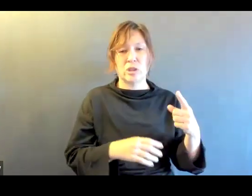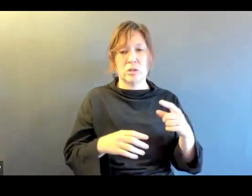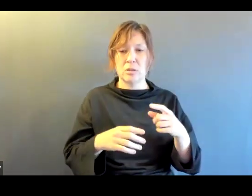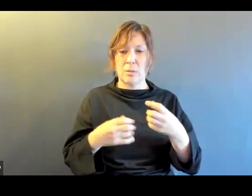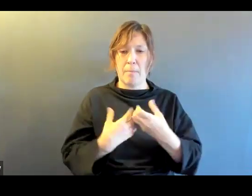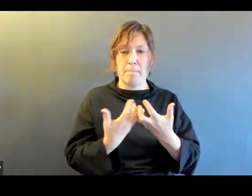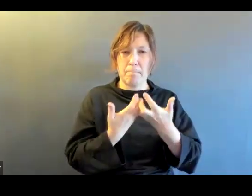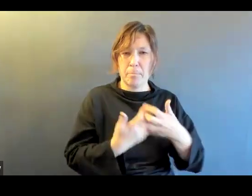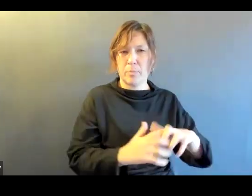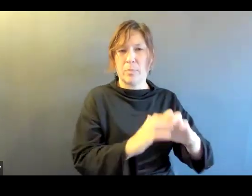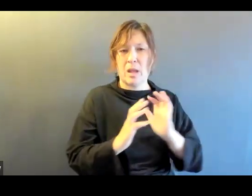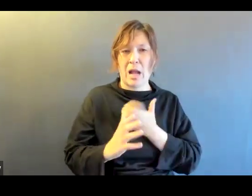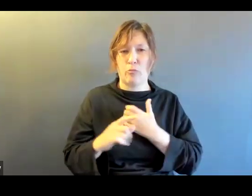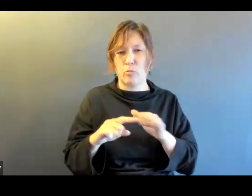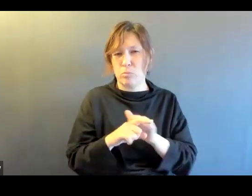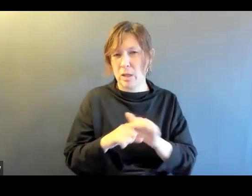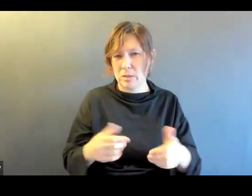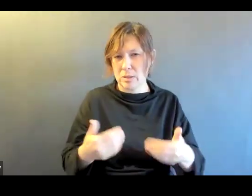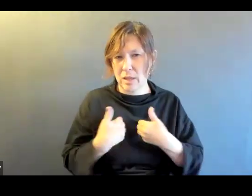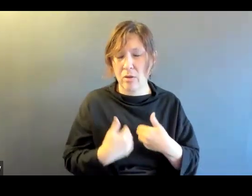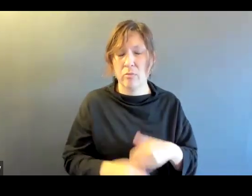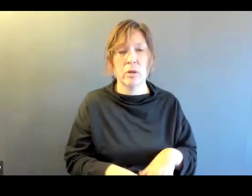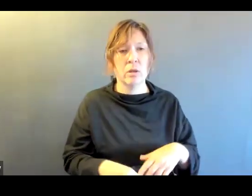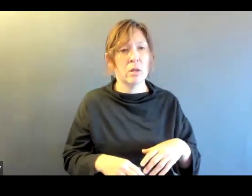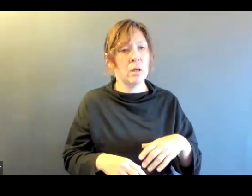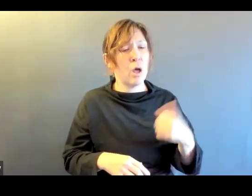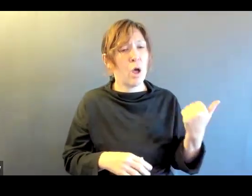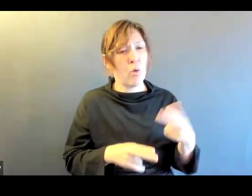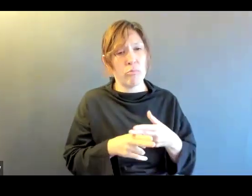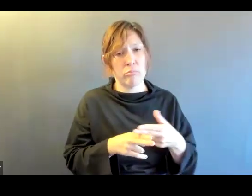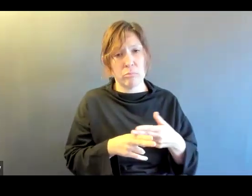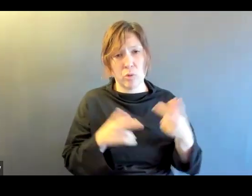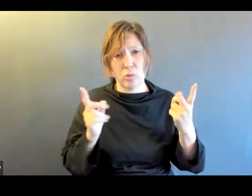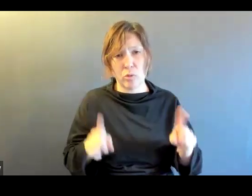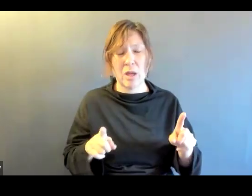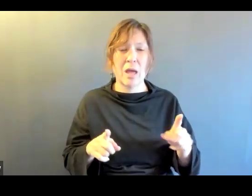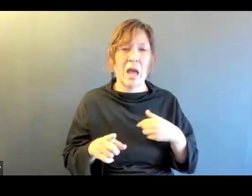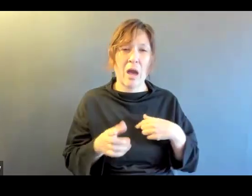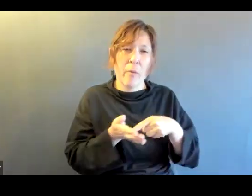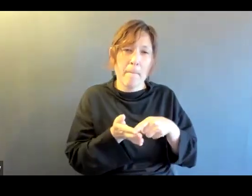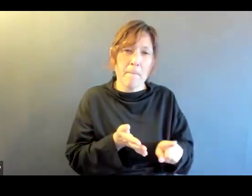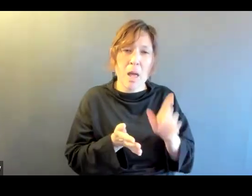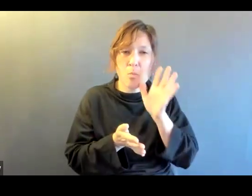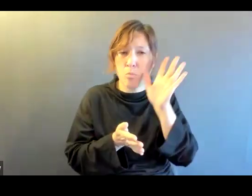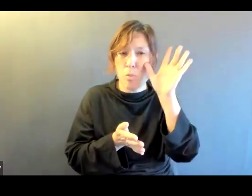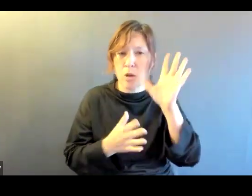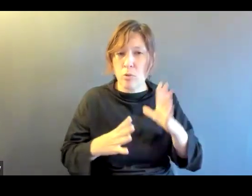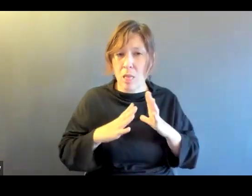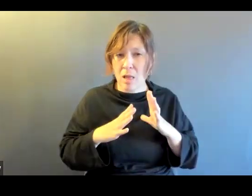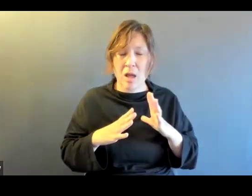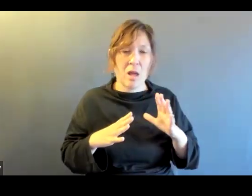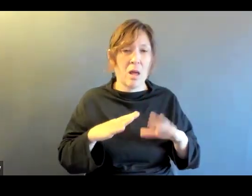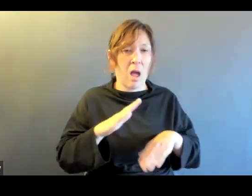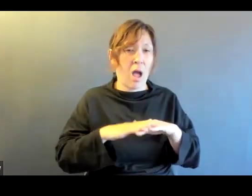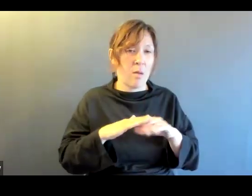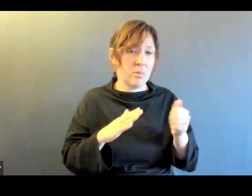benefit that we have tentatively agreed to is increasing the available paid parental leave to 18 weeks,